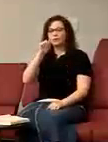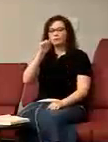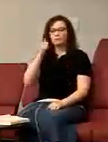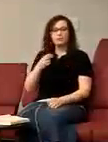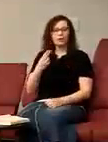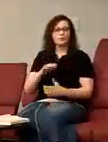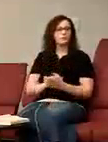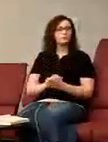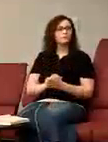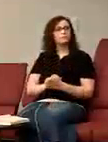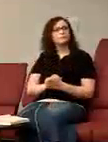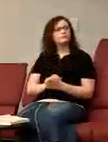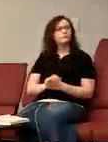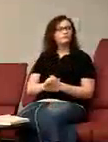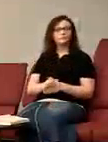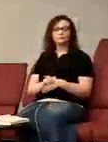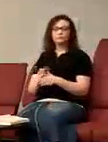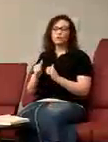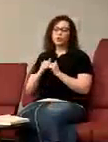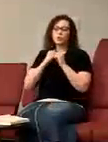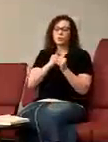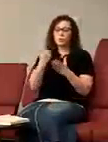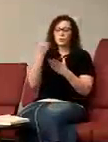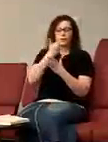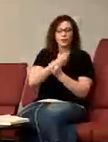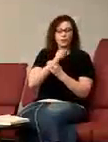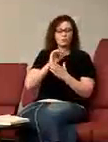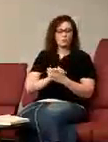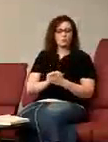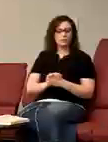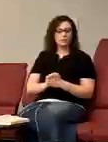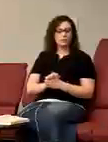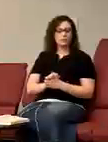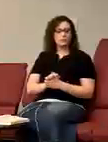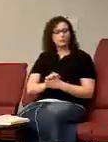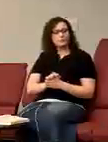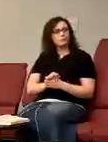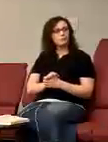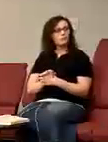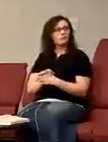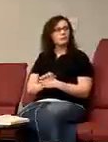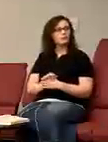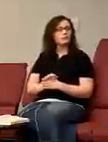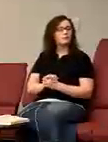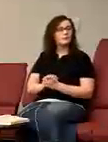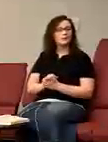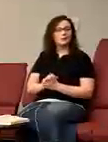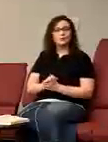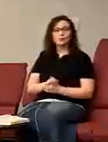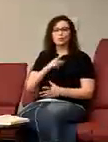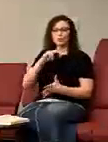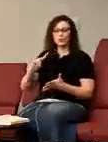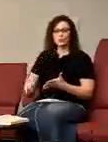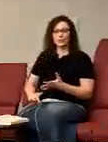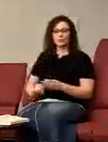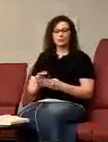king, he's all worried that they're going to kill it because Sarah is so pretty. So he says, okay, well, here's the plan. I'm going to tell them you're